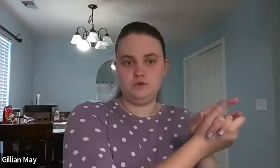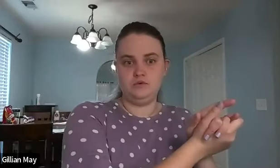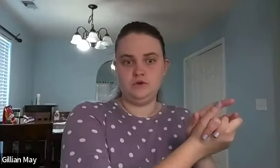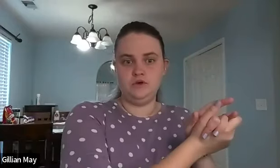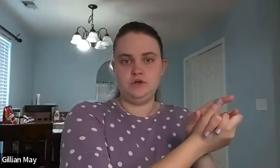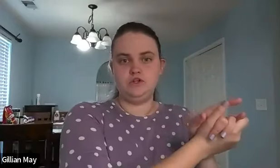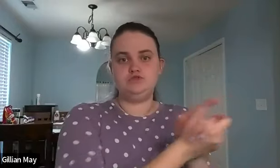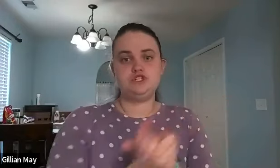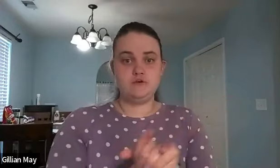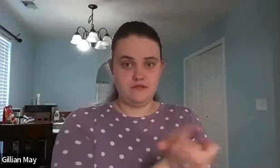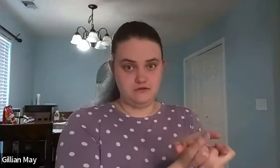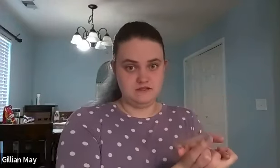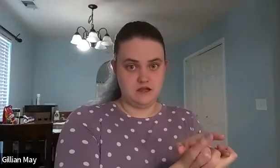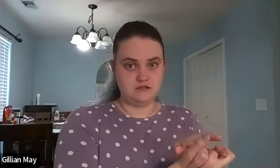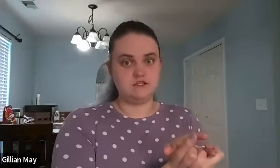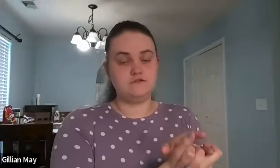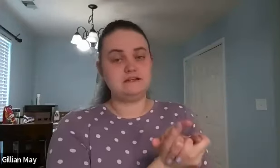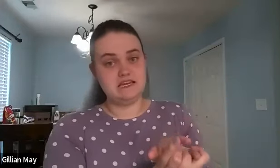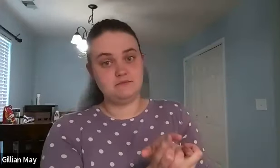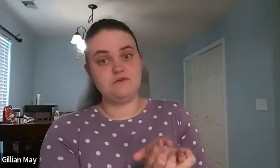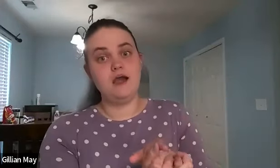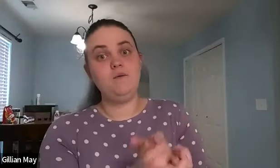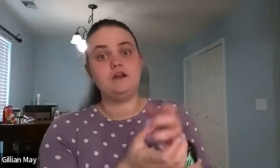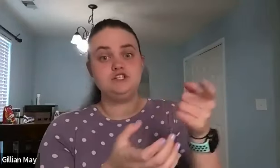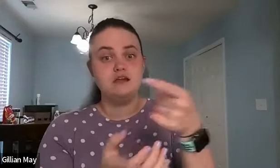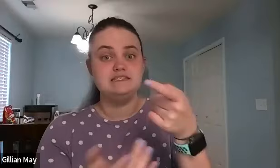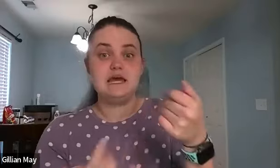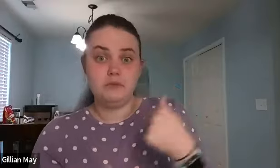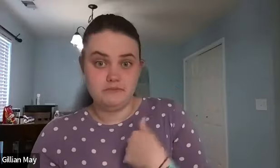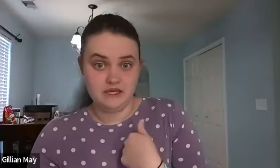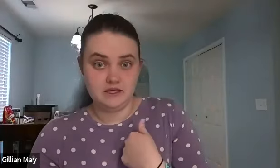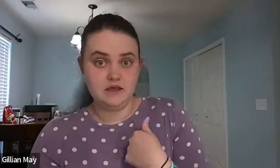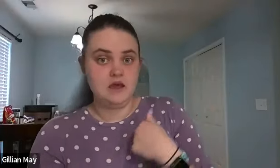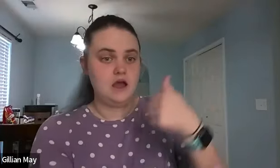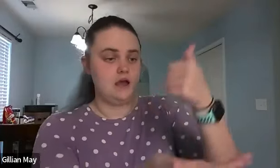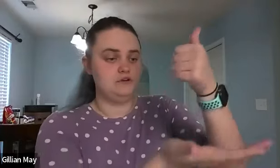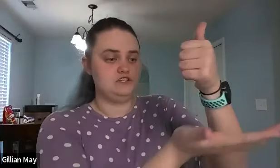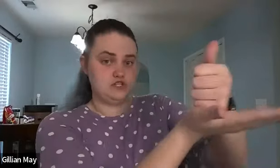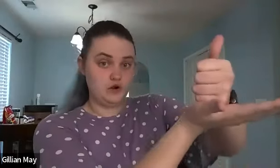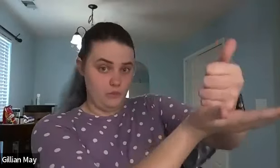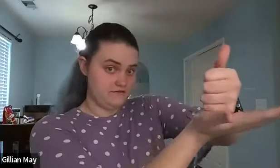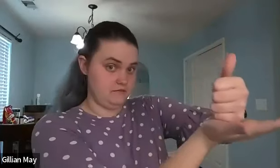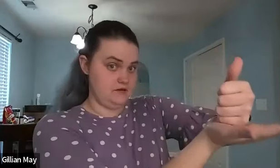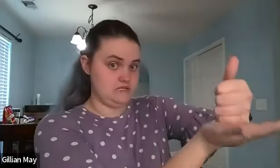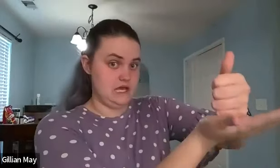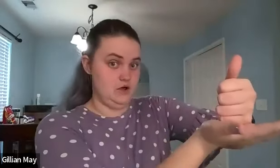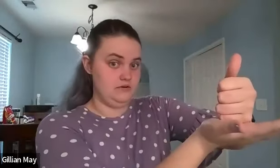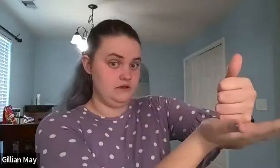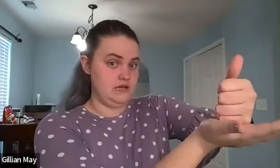who, you show that through the sign. So for example, if I wanted you guys to help me, I would start away from me with the help and